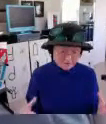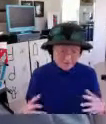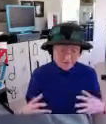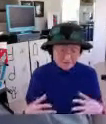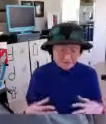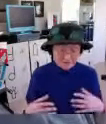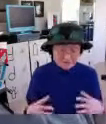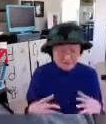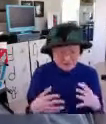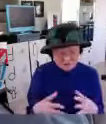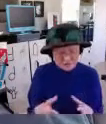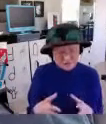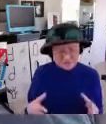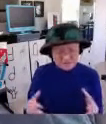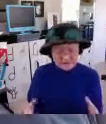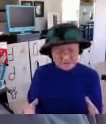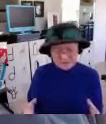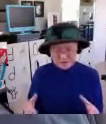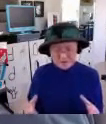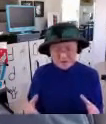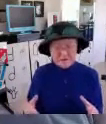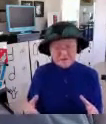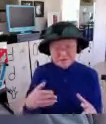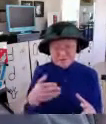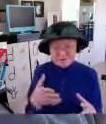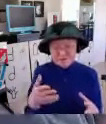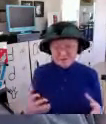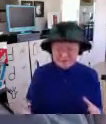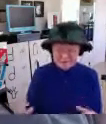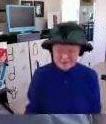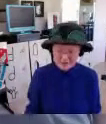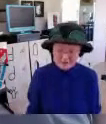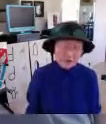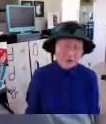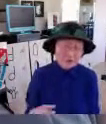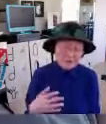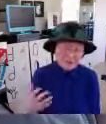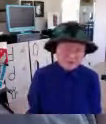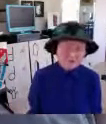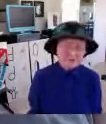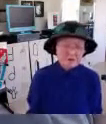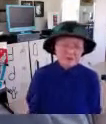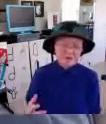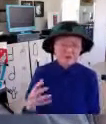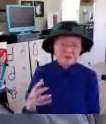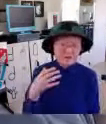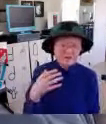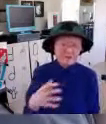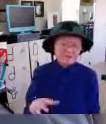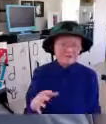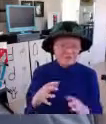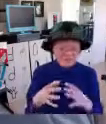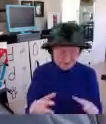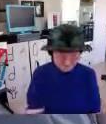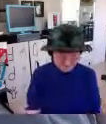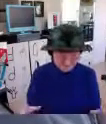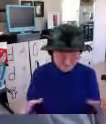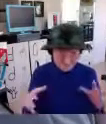The International Sign Writing Alphabet 2010, which Steve has encoded as TrueType fonts to make all of this